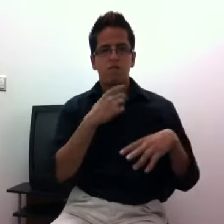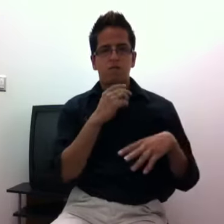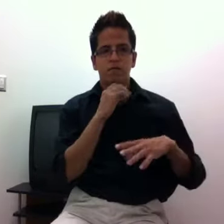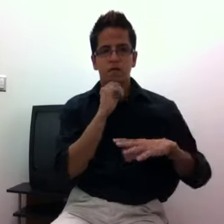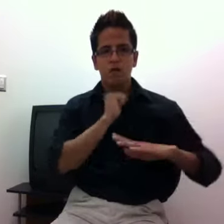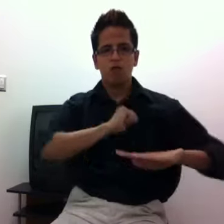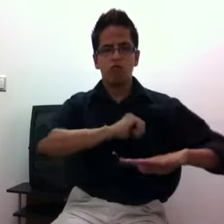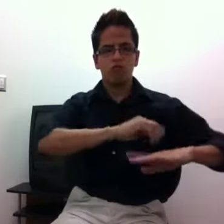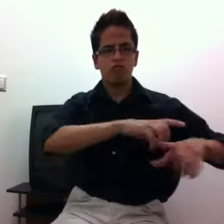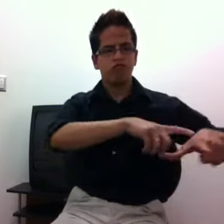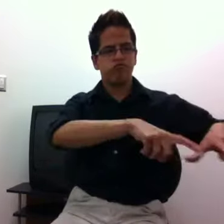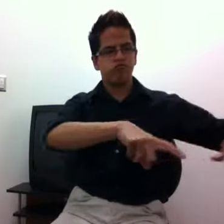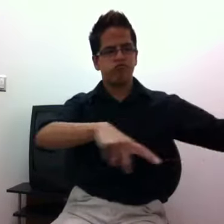have their breakfast and lunch.